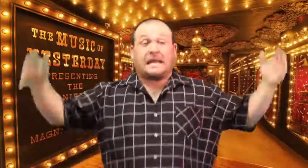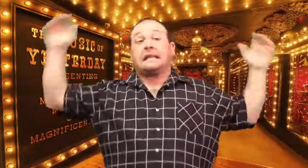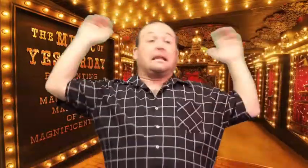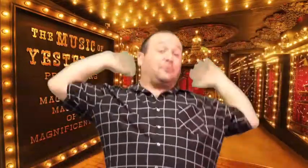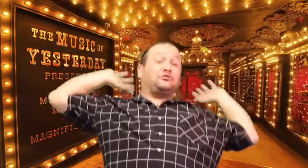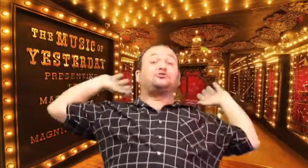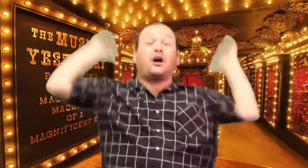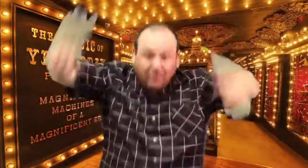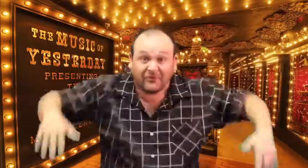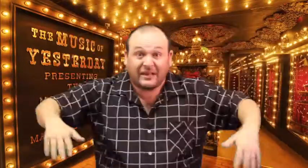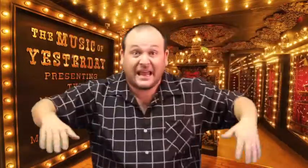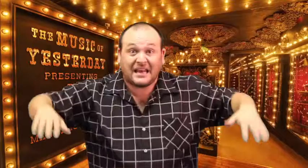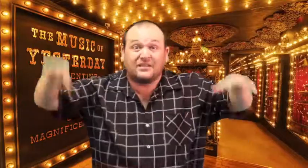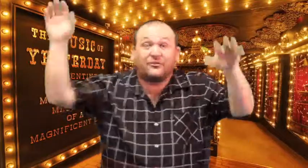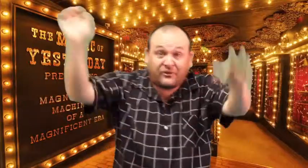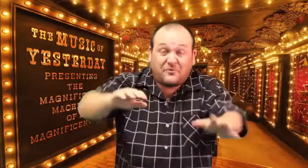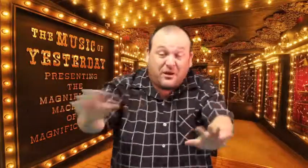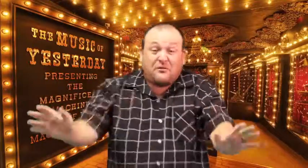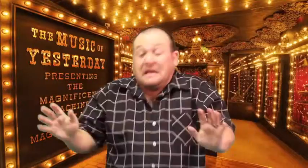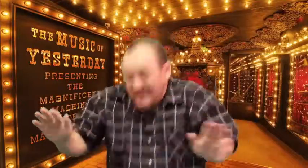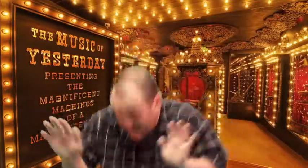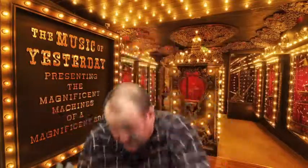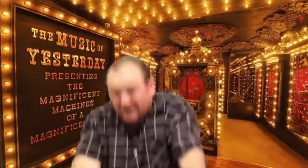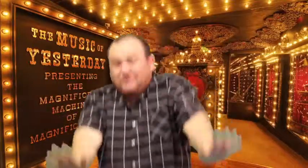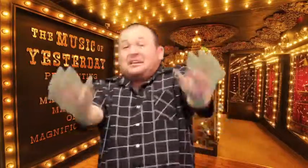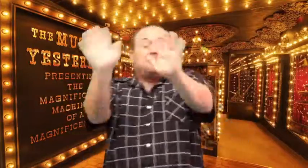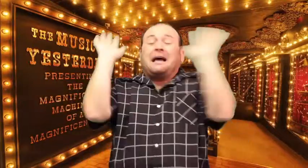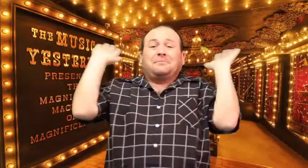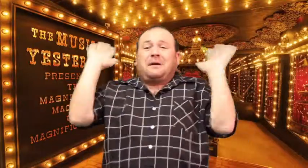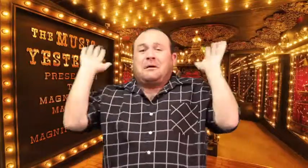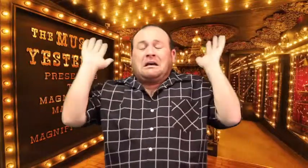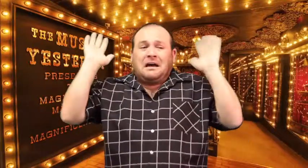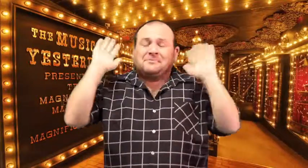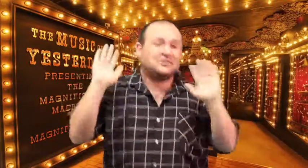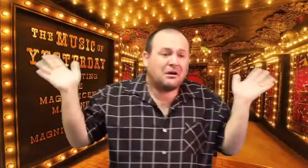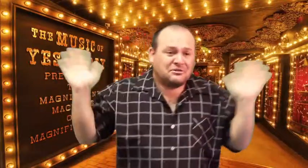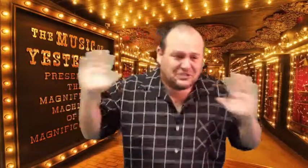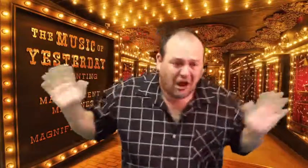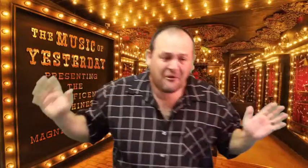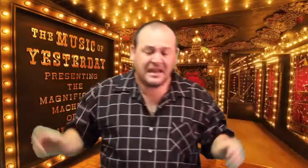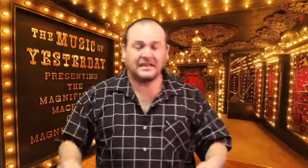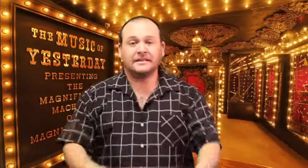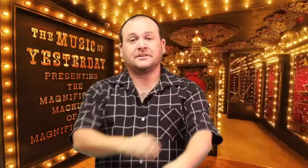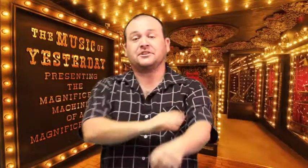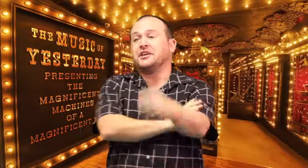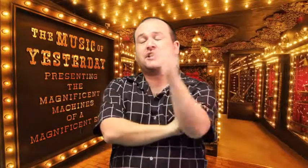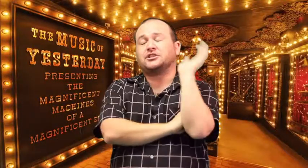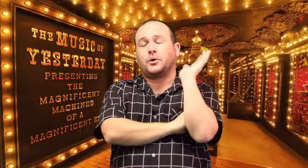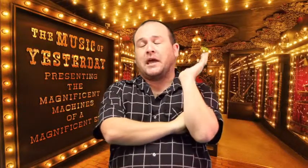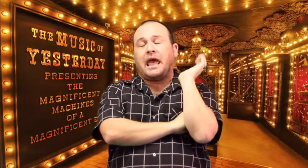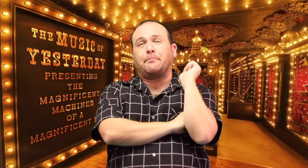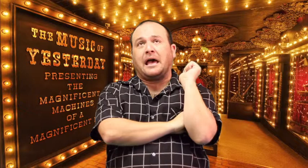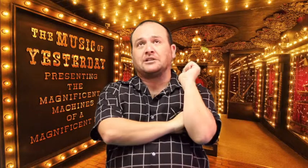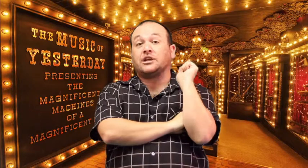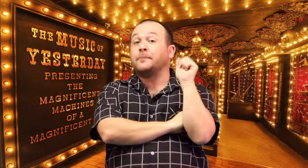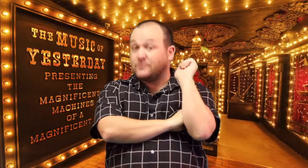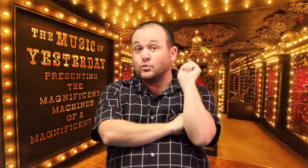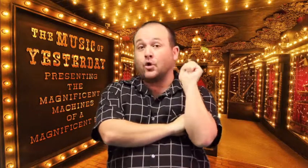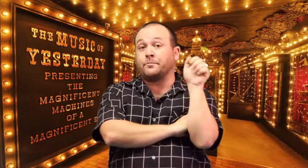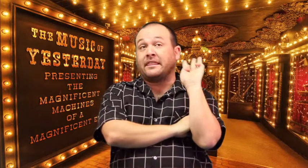ended up on top of a lady in the front row. And he got up, he said, "Madam, I'm so sorry." And she said, "It's okay, Pastor, you warned me